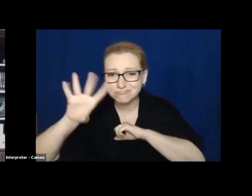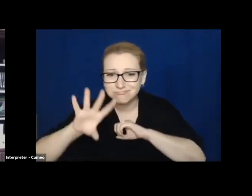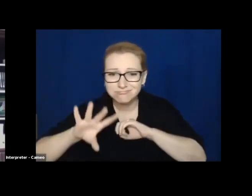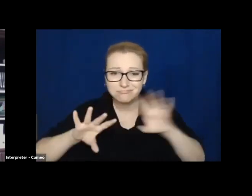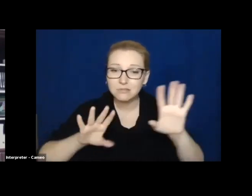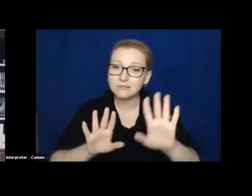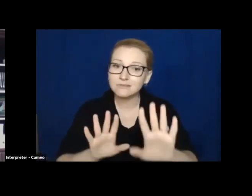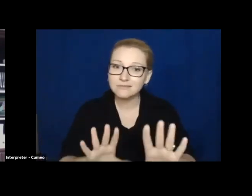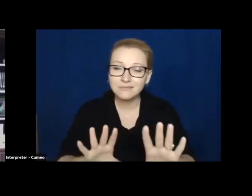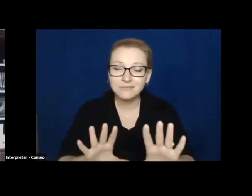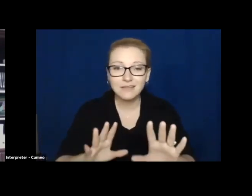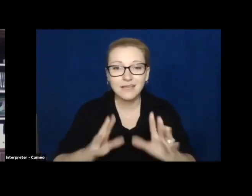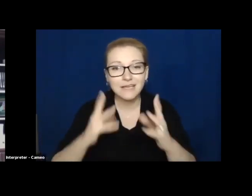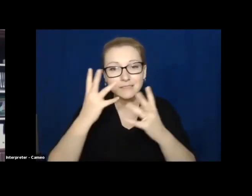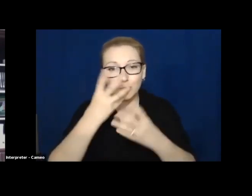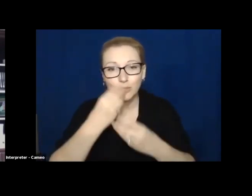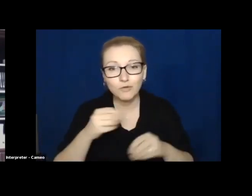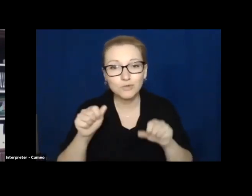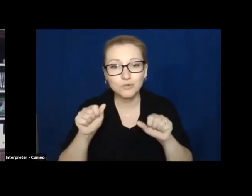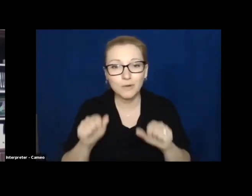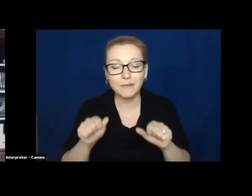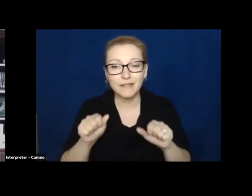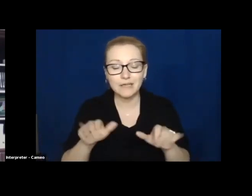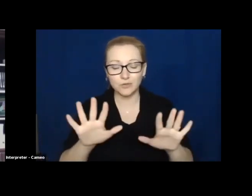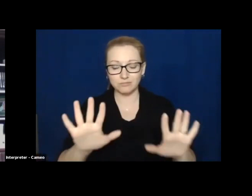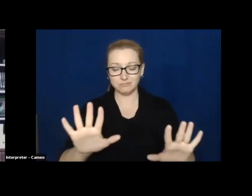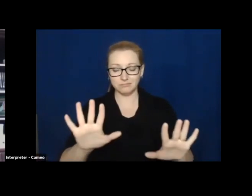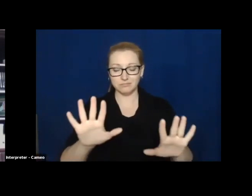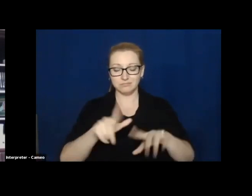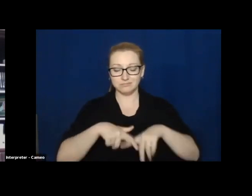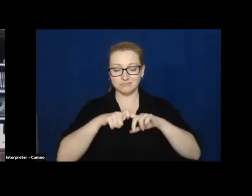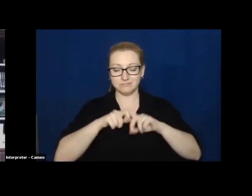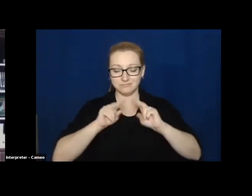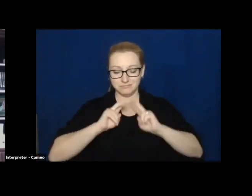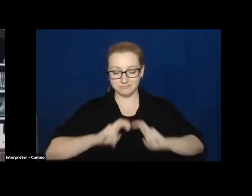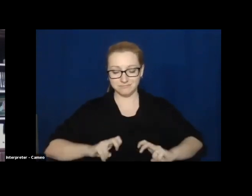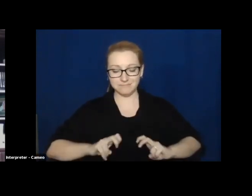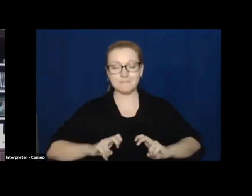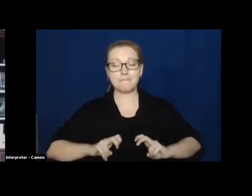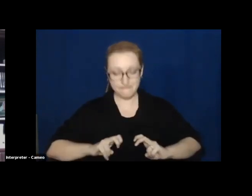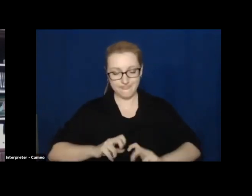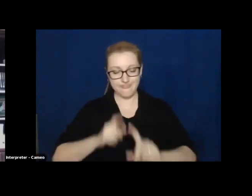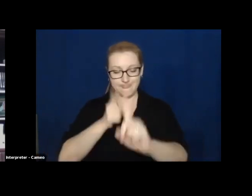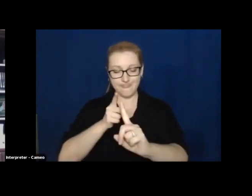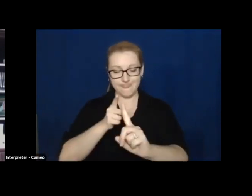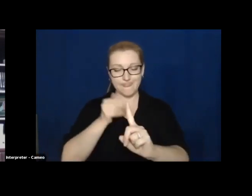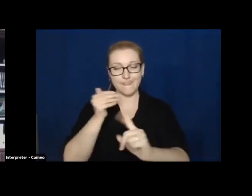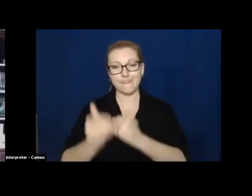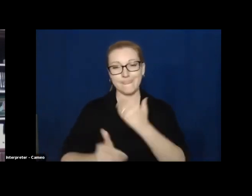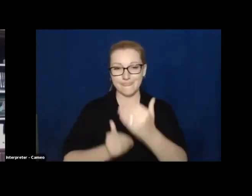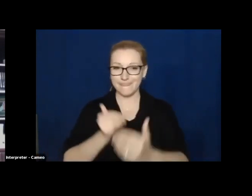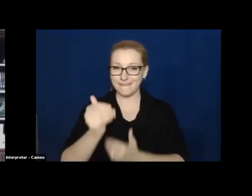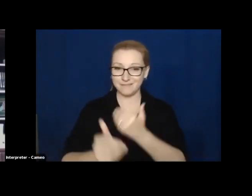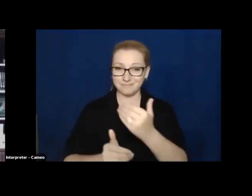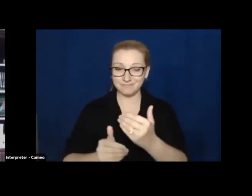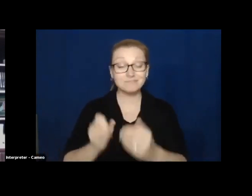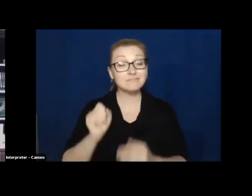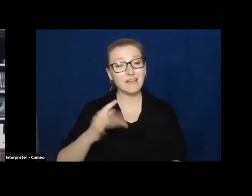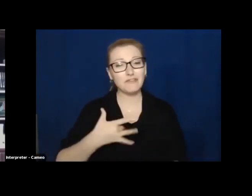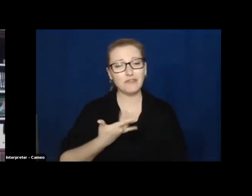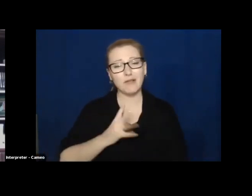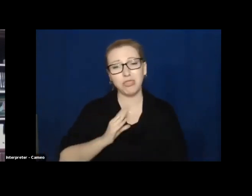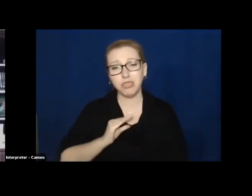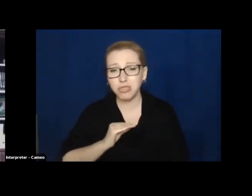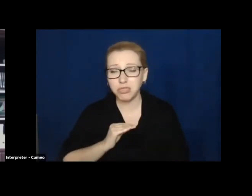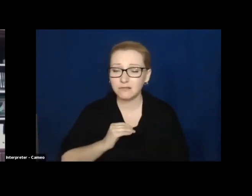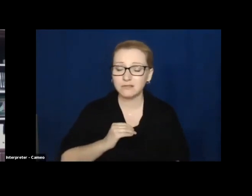in being able to have the ability to reset and move forward. When you find yourself in a rut, make a list of all the